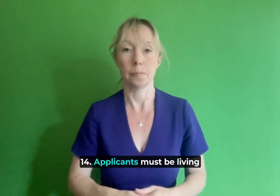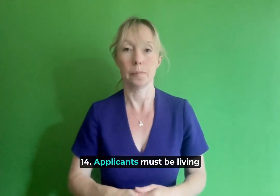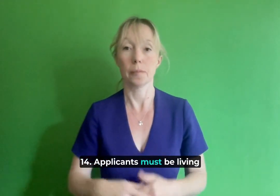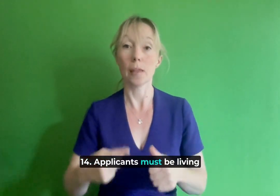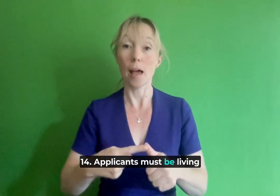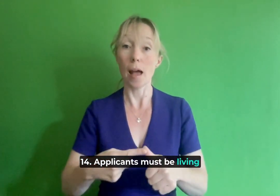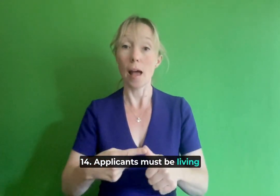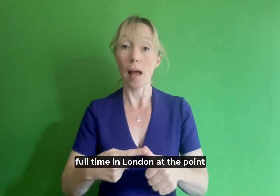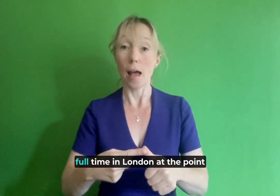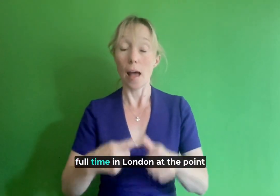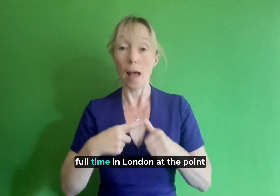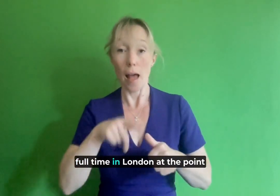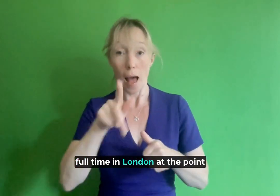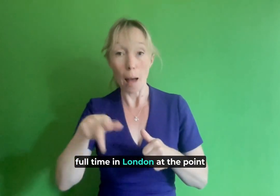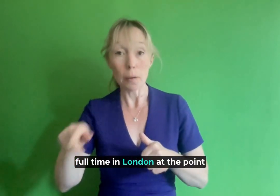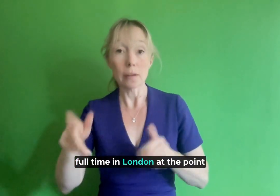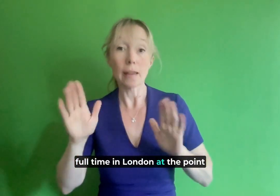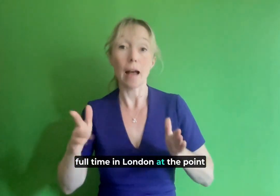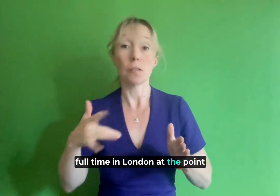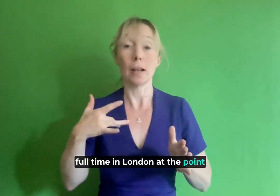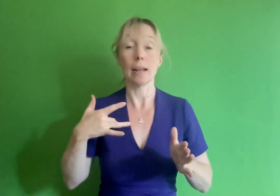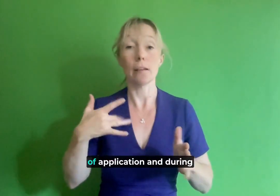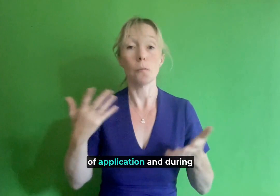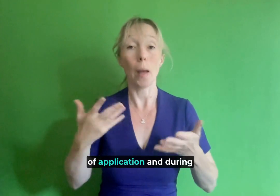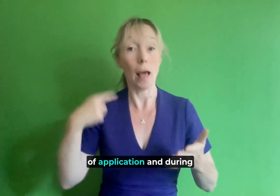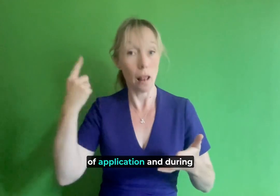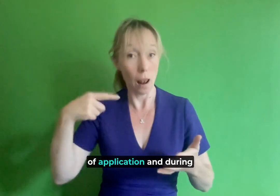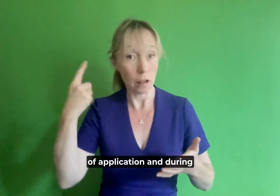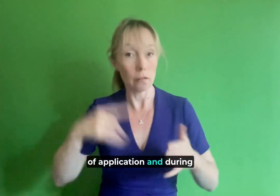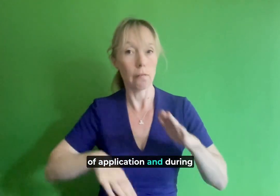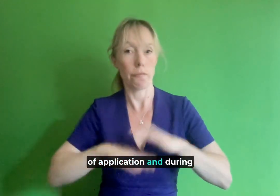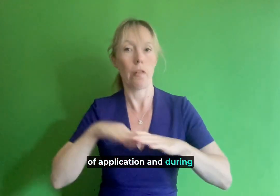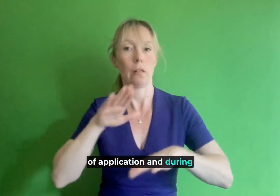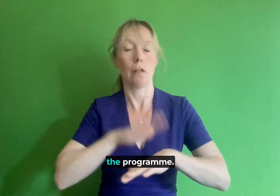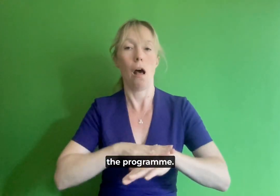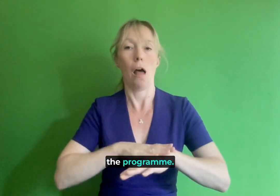Applicants must be living full-time in London at the point of application and during the programme.